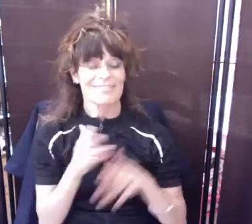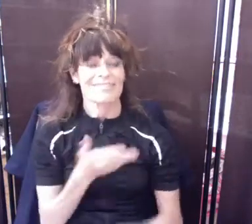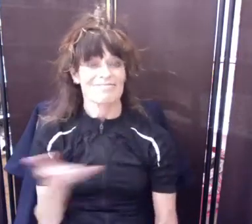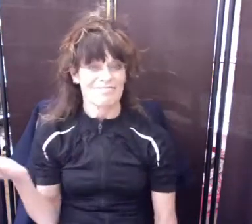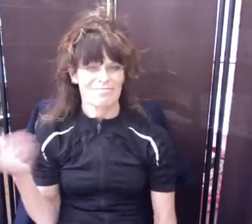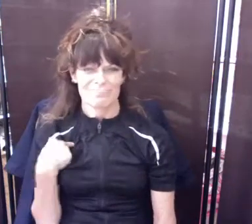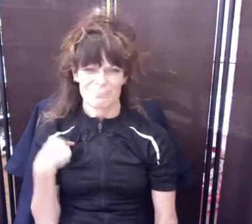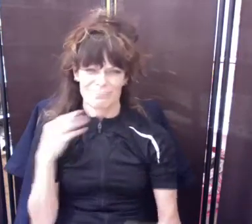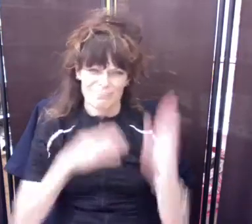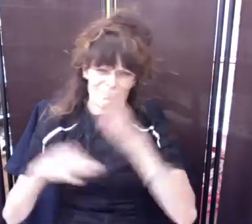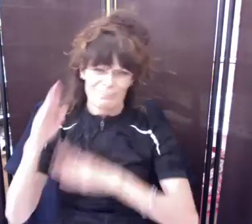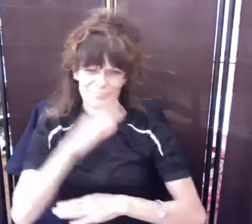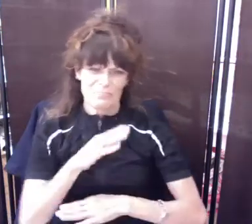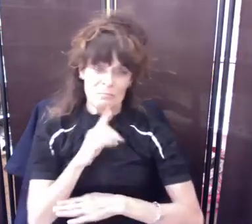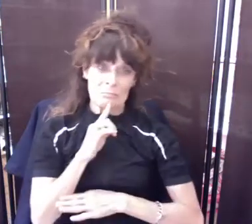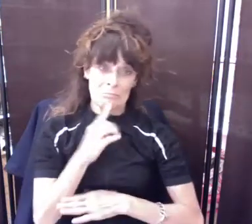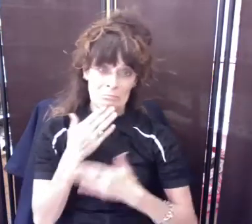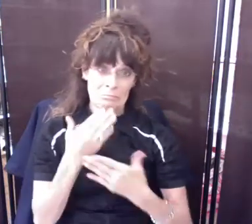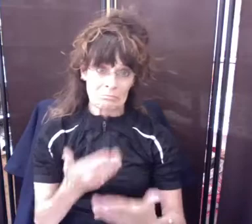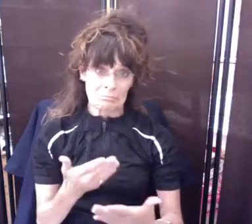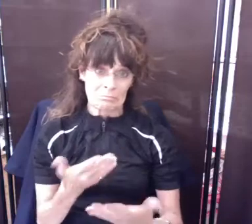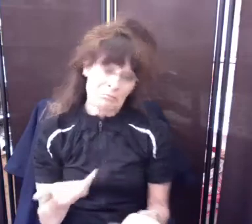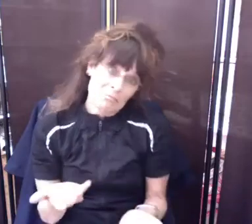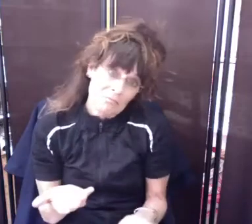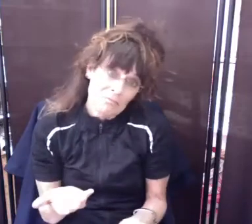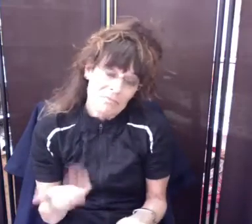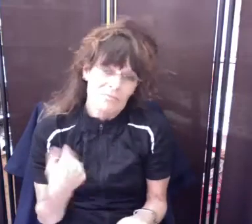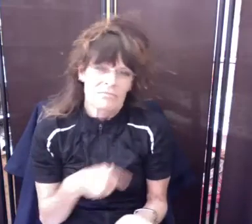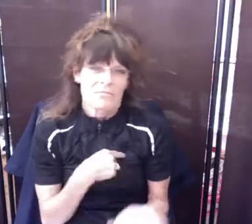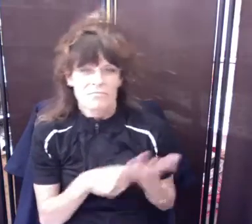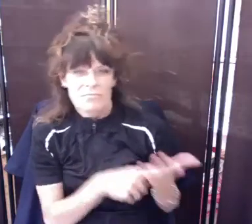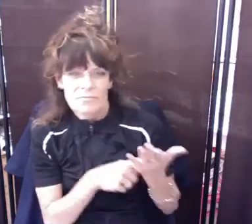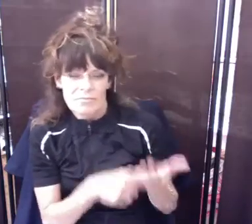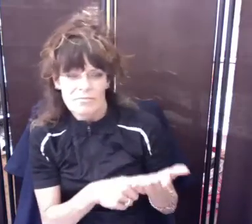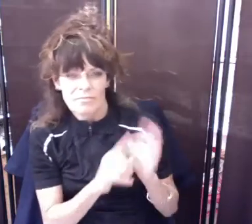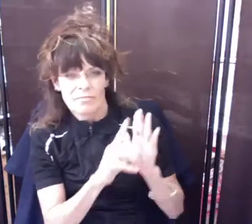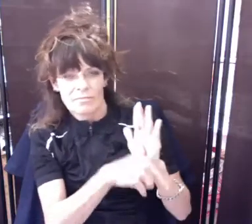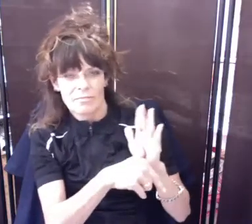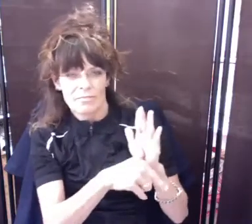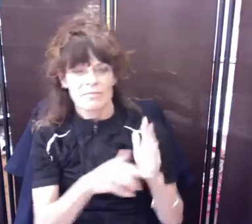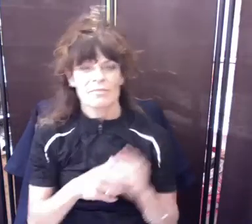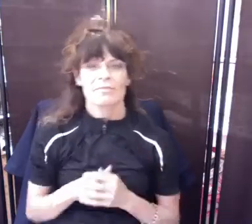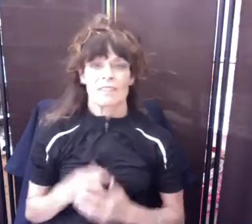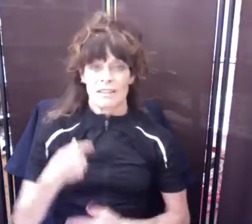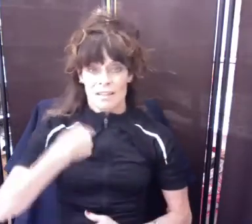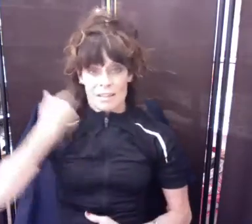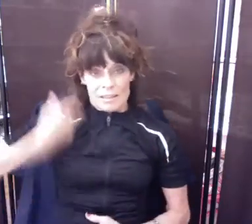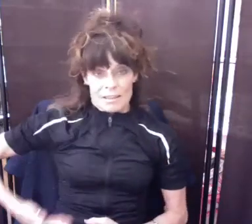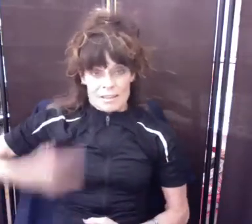going to be too good of a thing. We can talk more about that later. But anyway, I'm an alcoholic. I